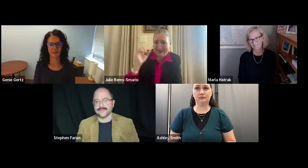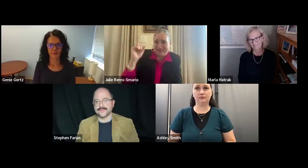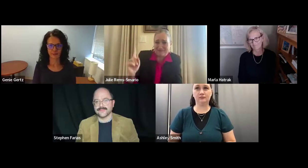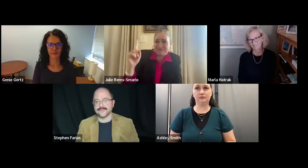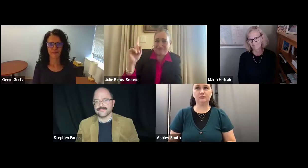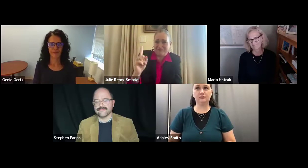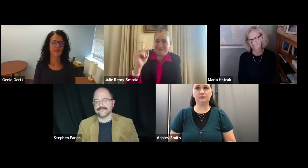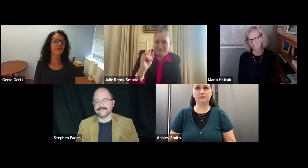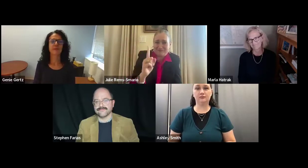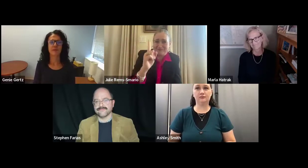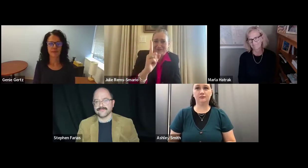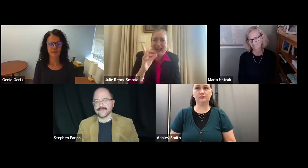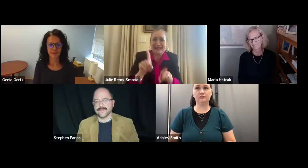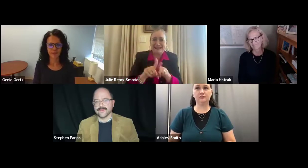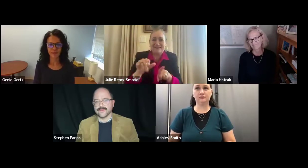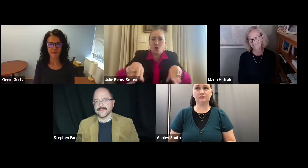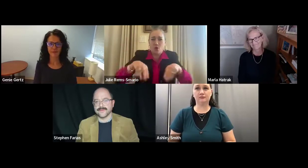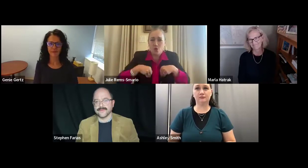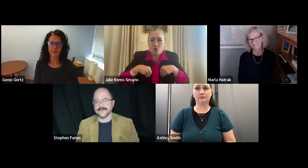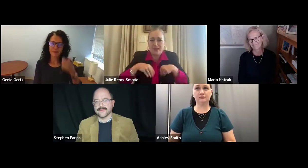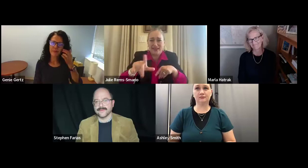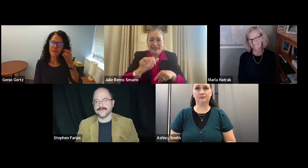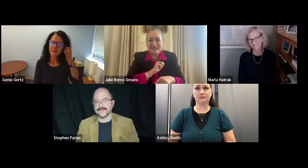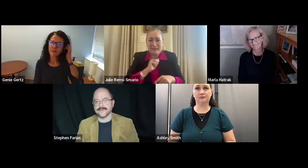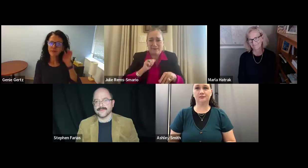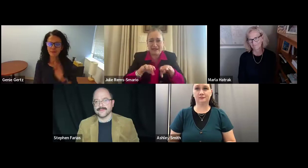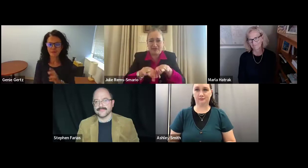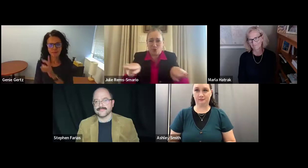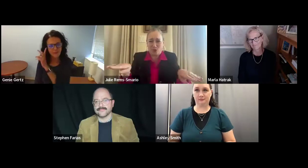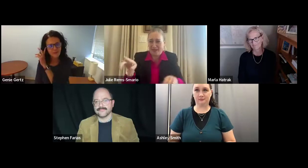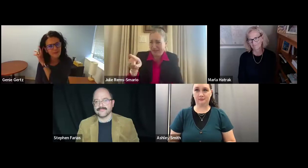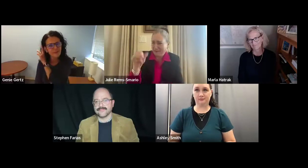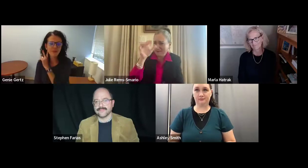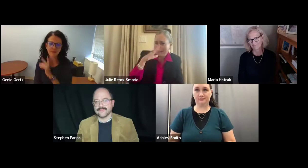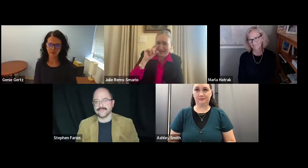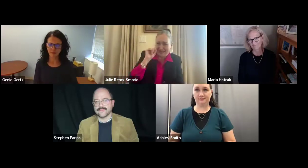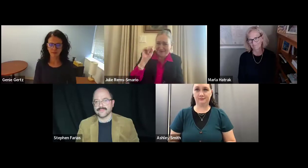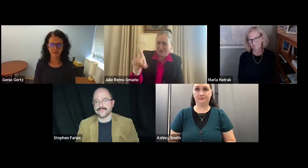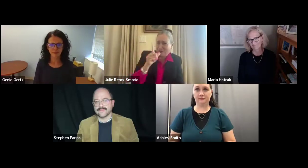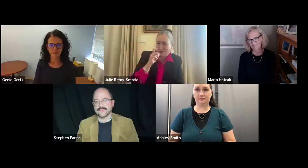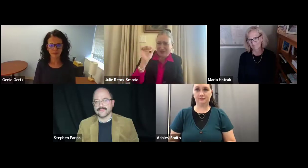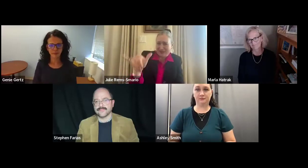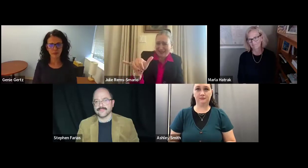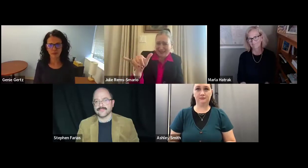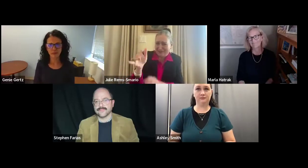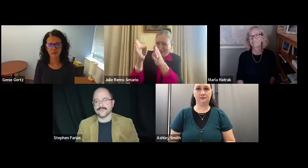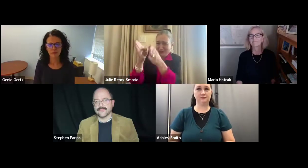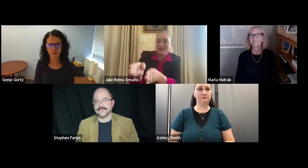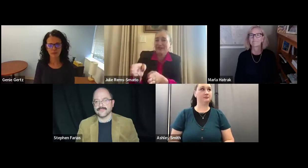approach. So it was at this opportunity where there was a man He went to the floor, and had never met